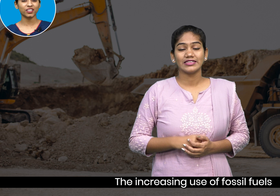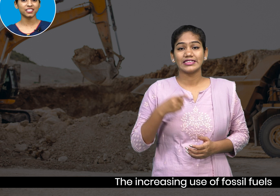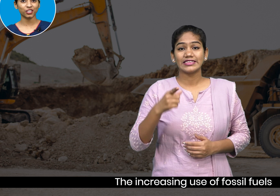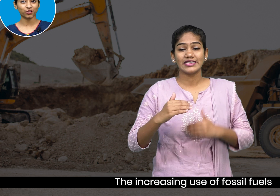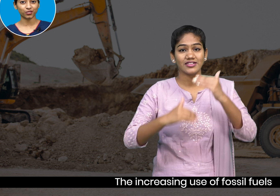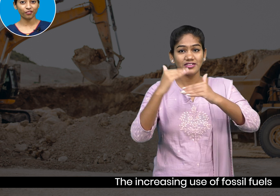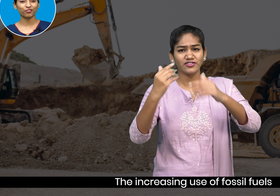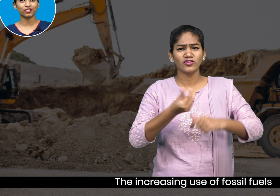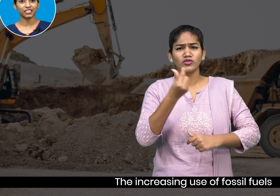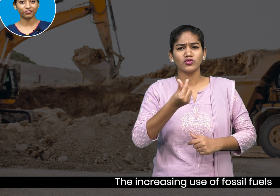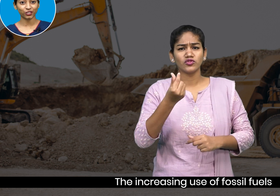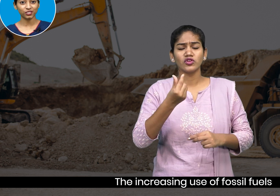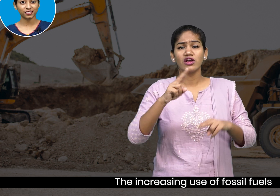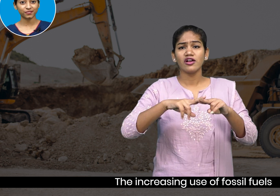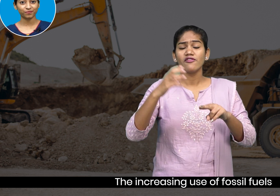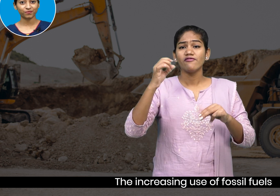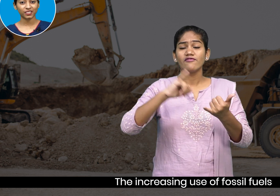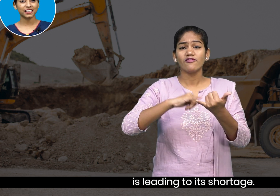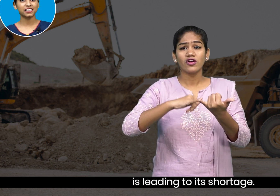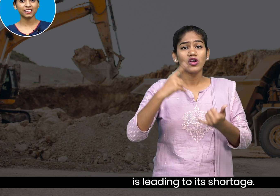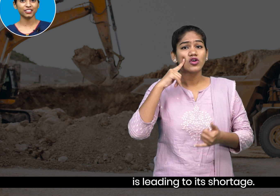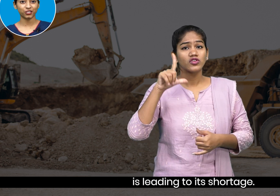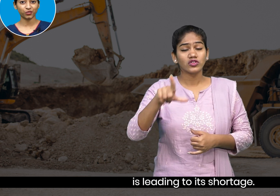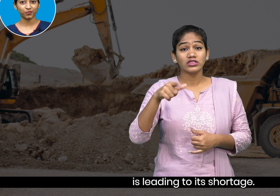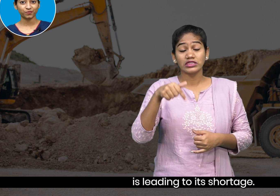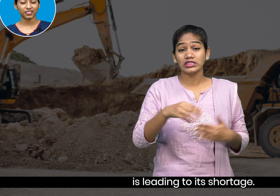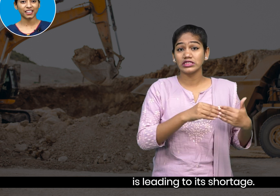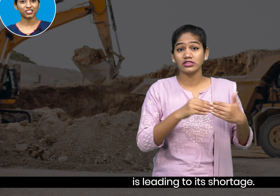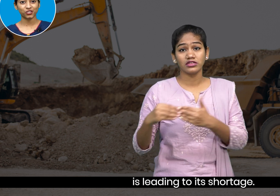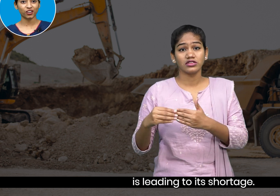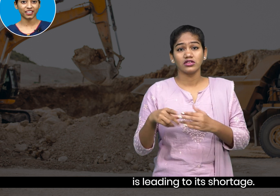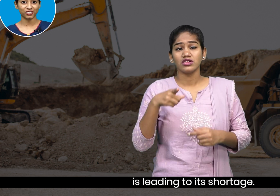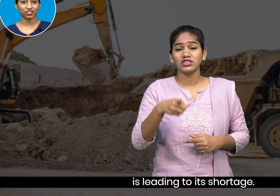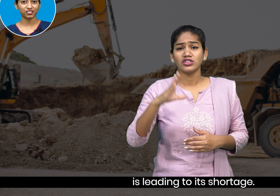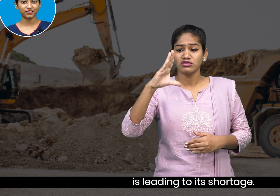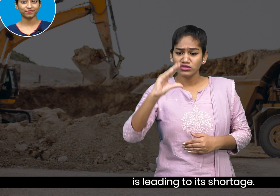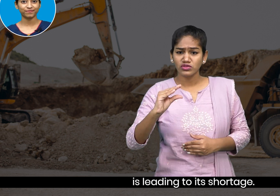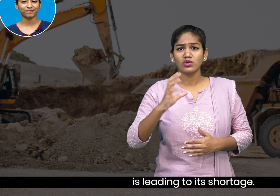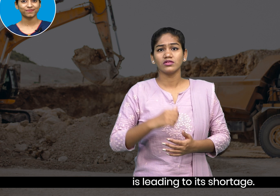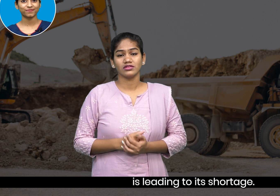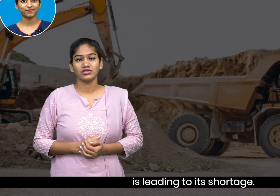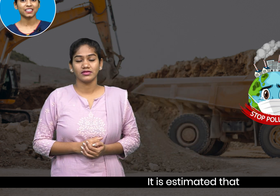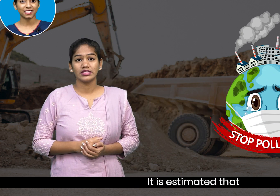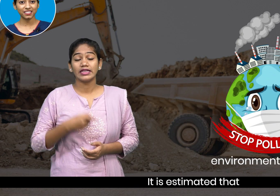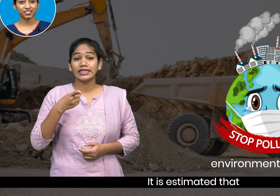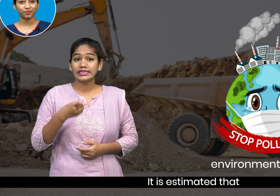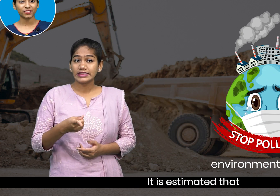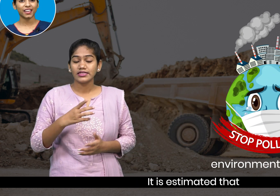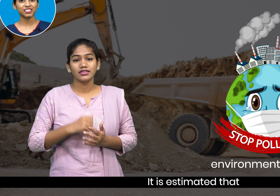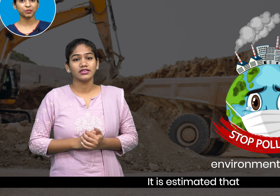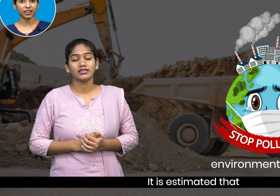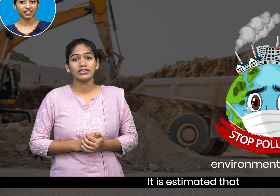The increasing use of fossil fuels is leading to its shortage. It